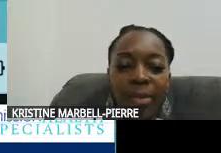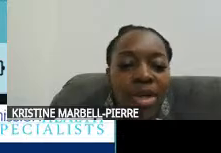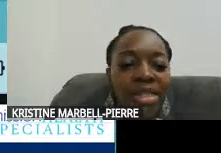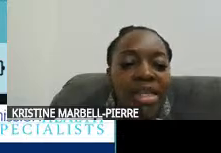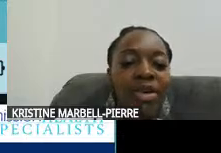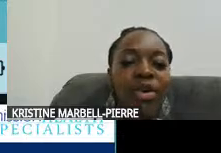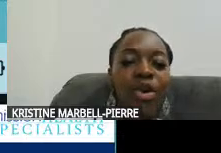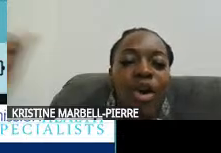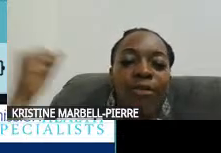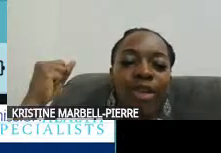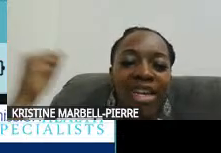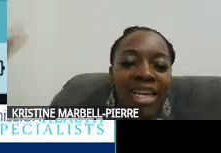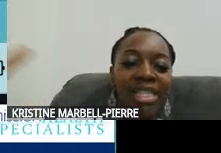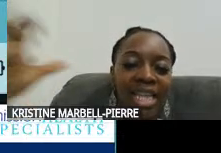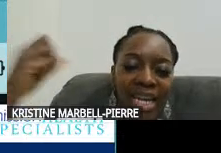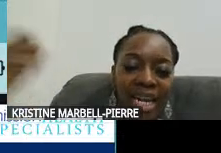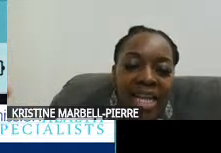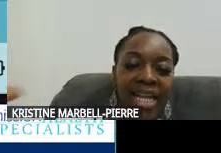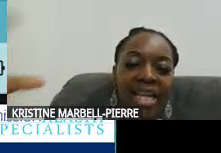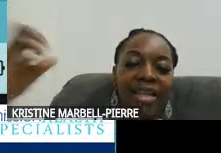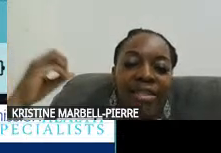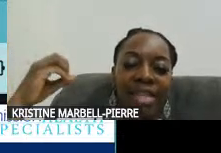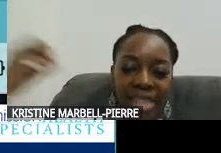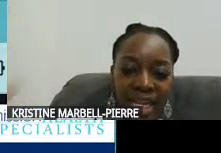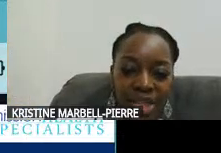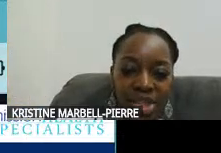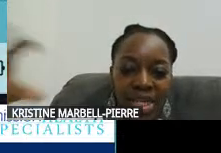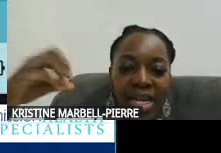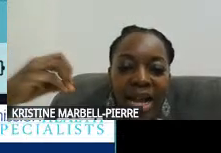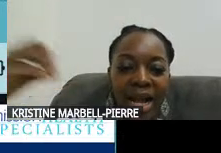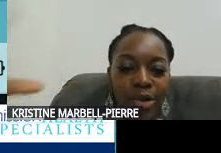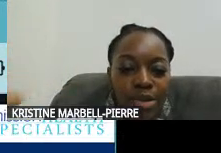breathing person or if you need to let the